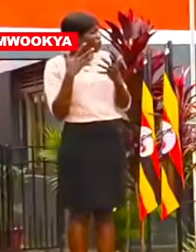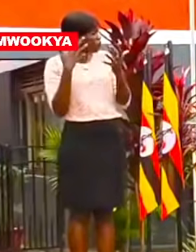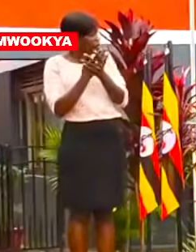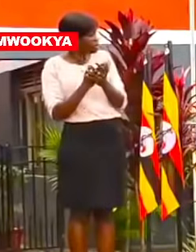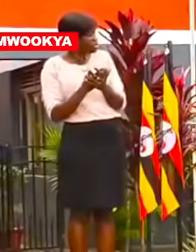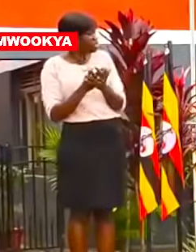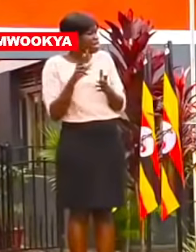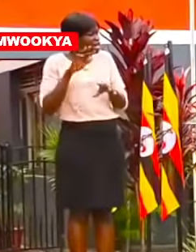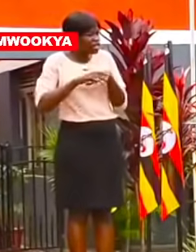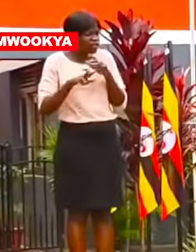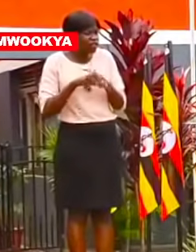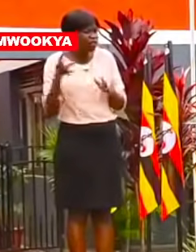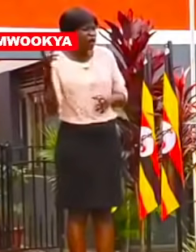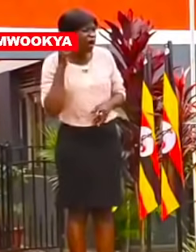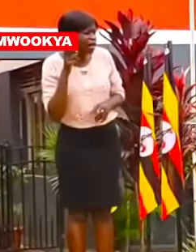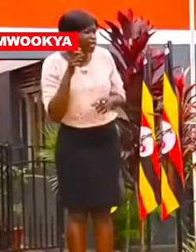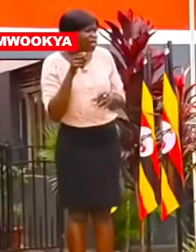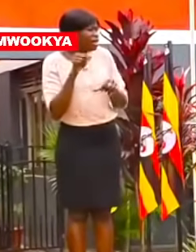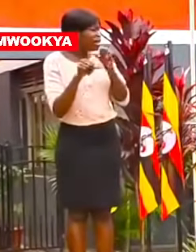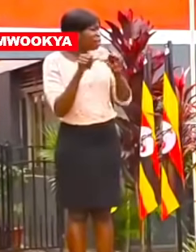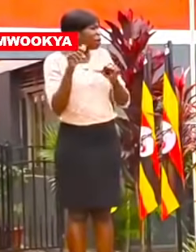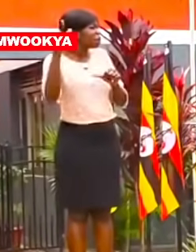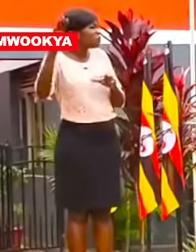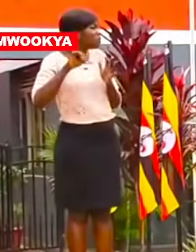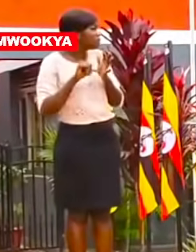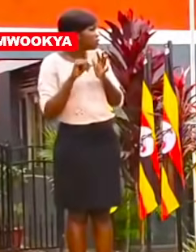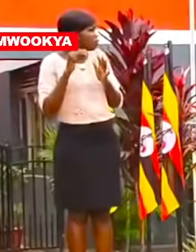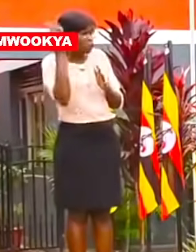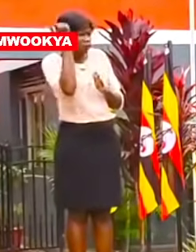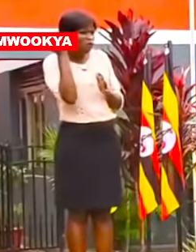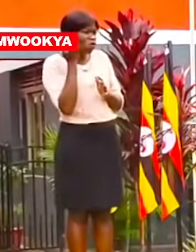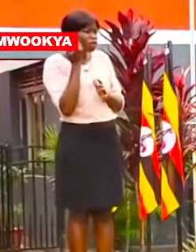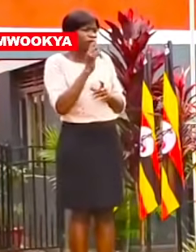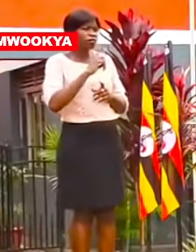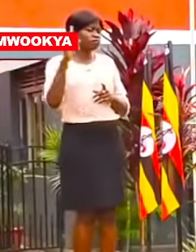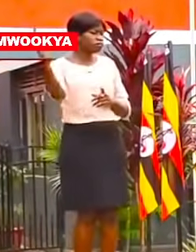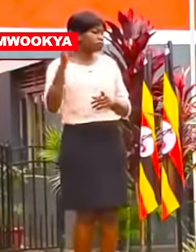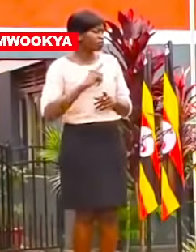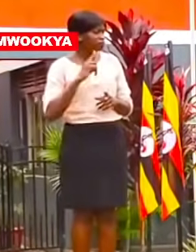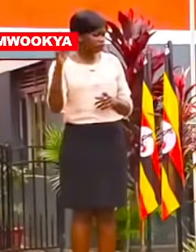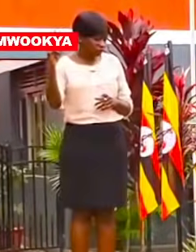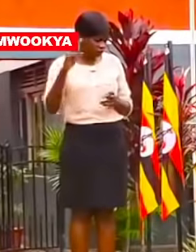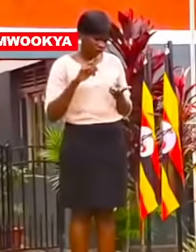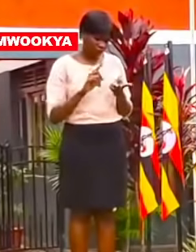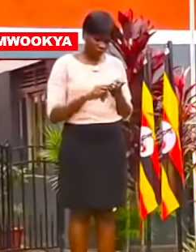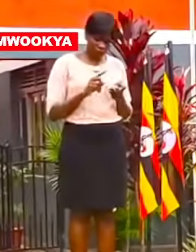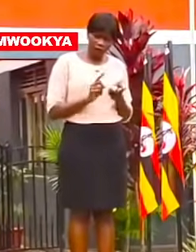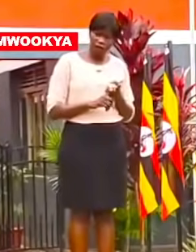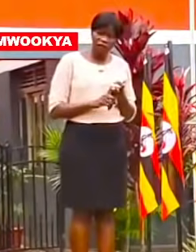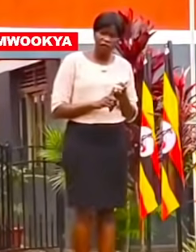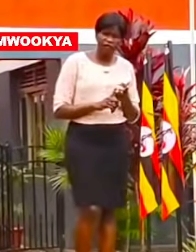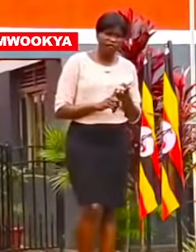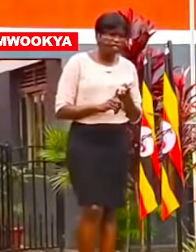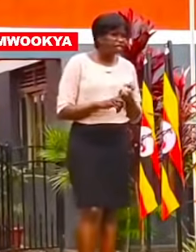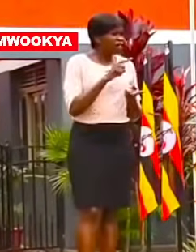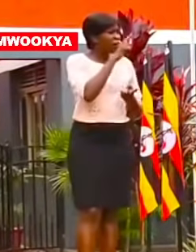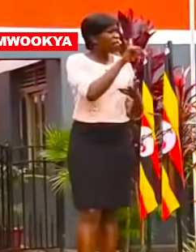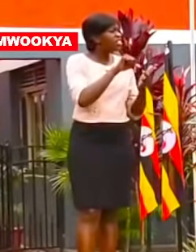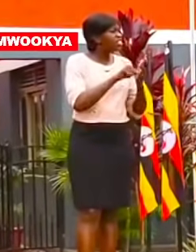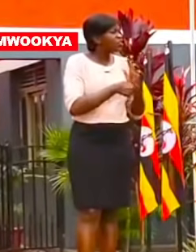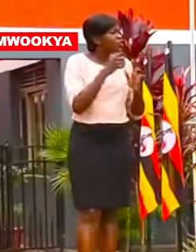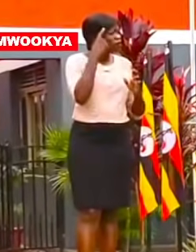Ensonga ezo zo tulina kuzibuuzaani. Eyokubiri, ensonga z'emityana